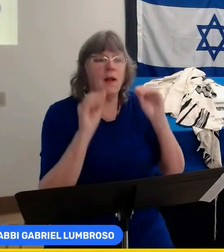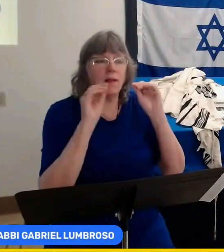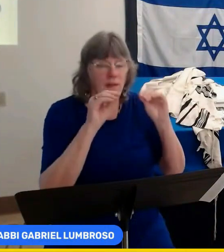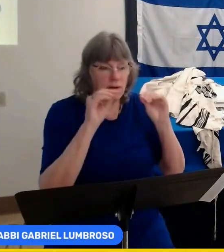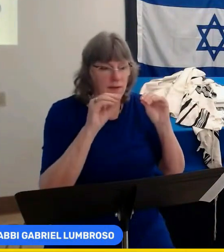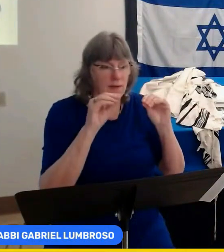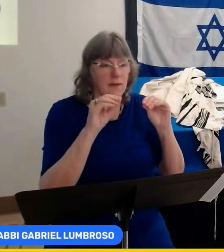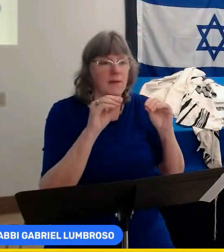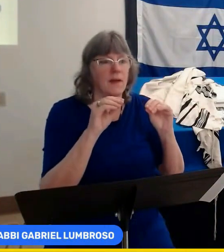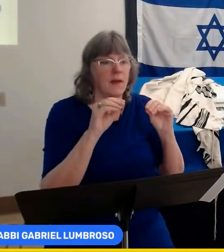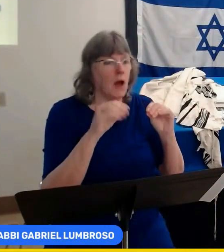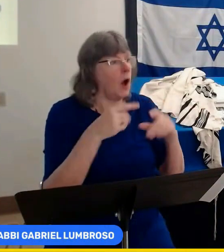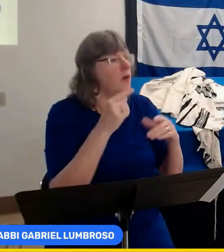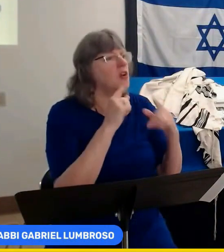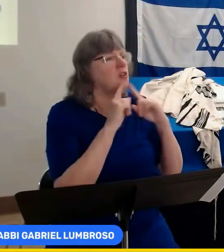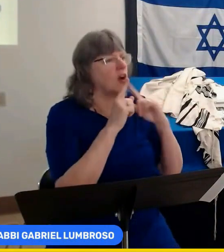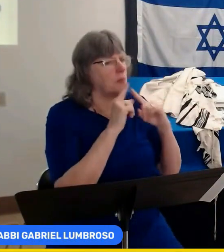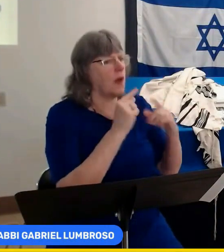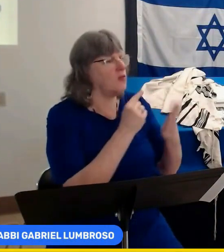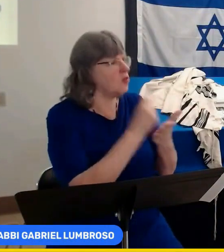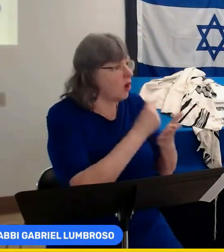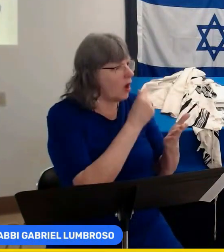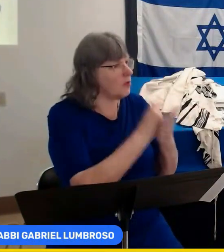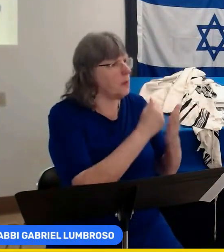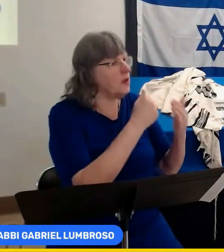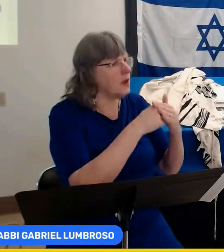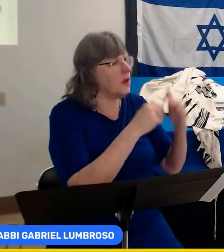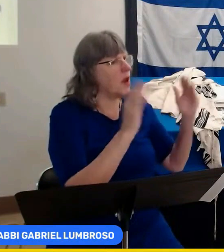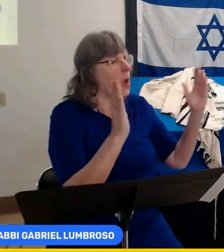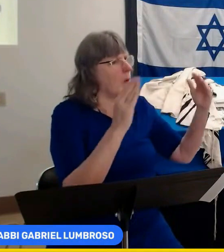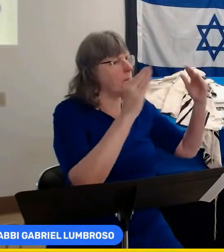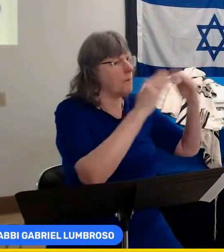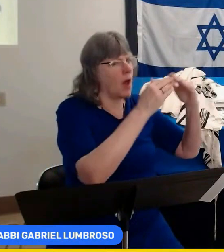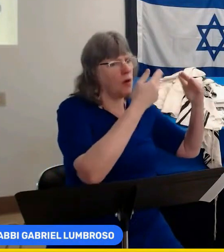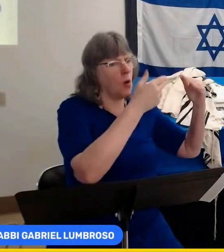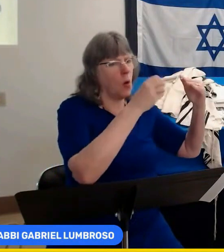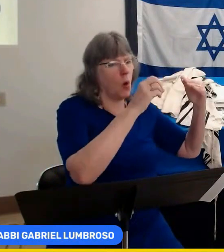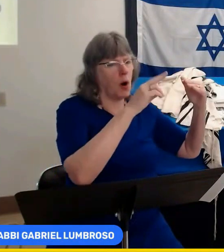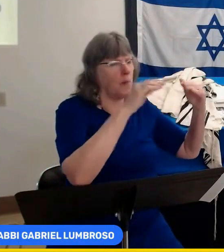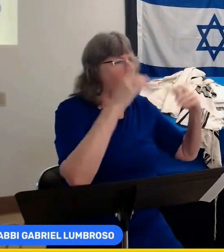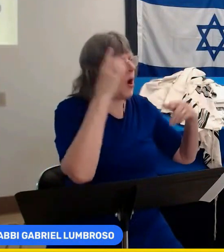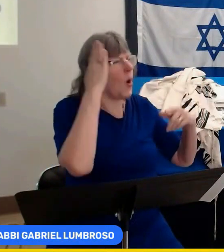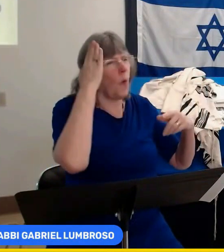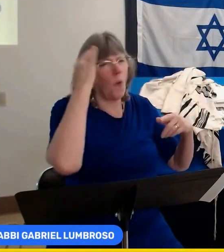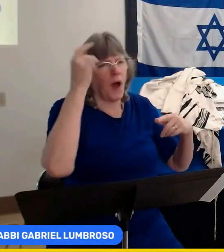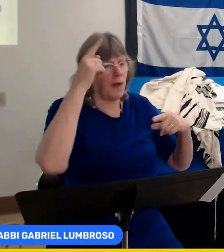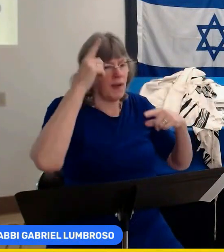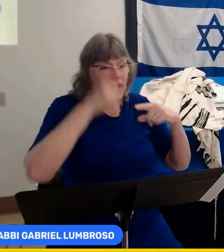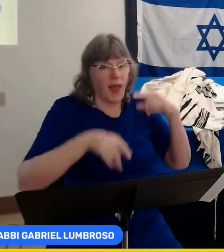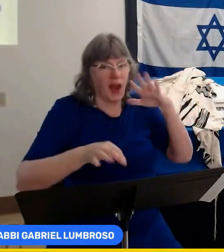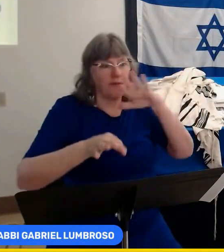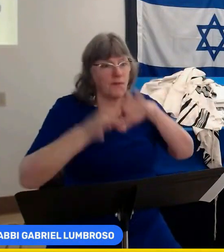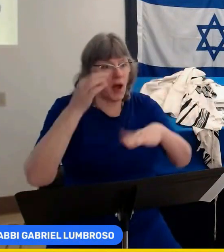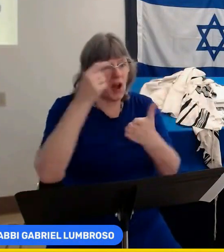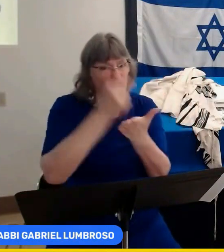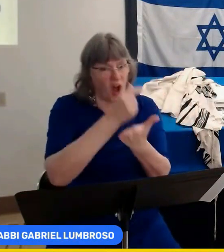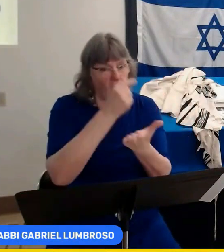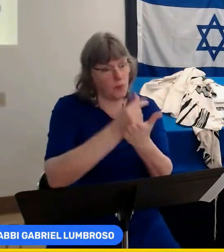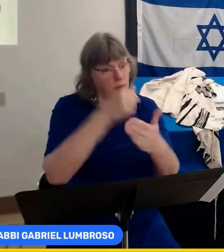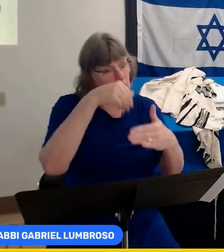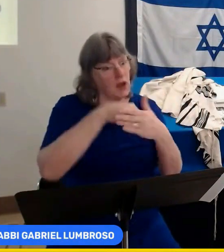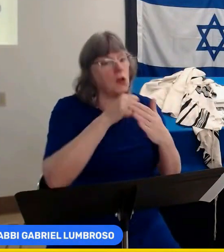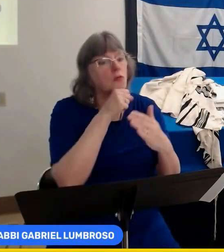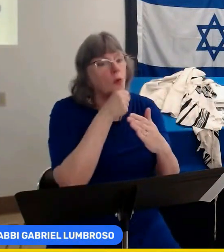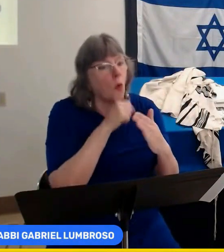at Mount Horeb, you know, it's like, well, why don't we read it before? You know, why does it need, isn't it something that